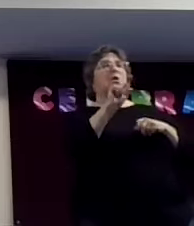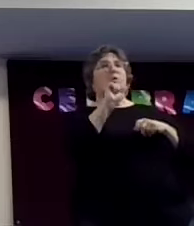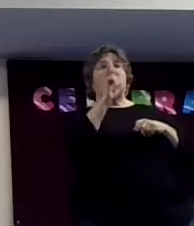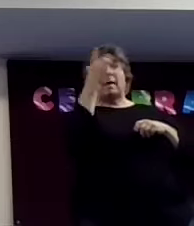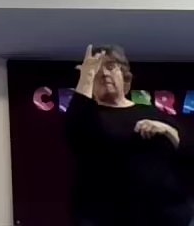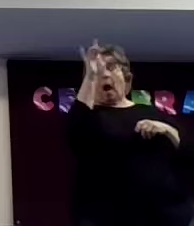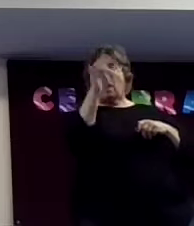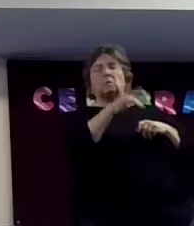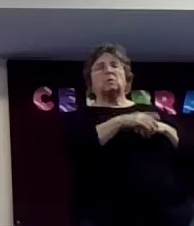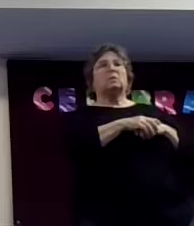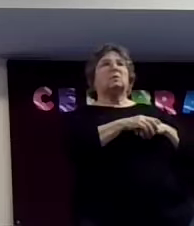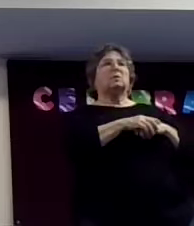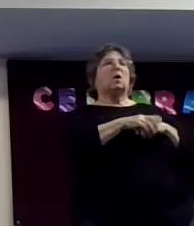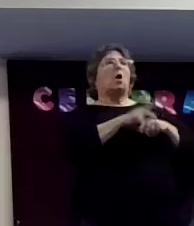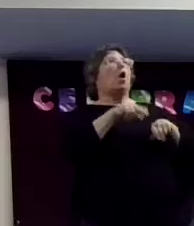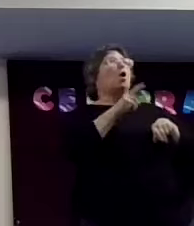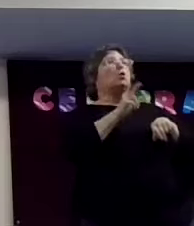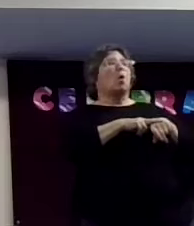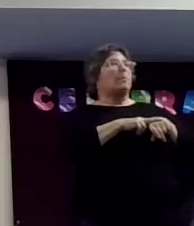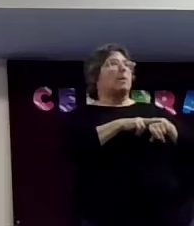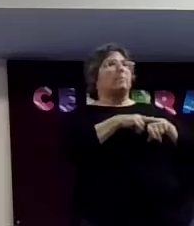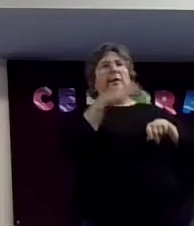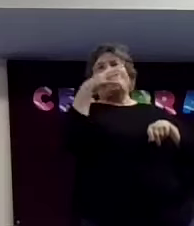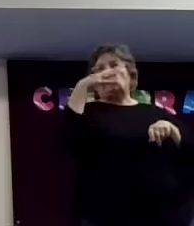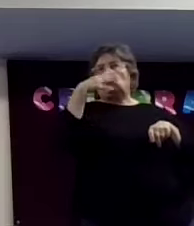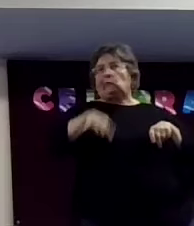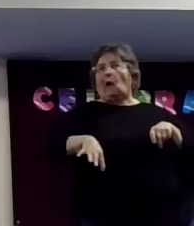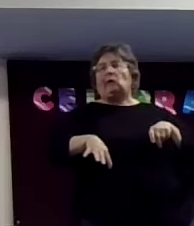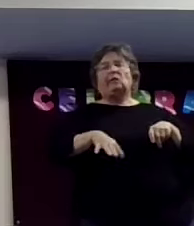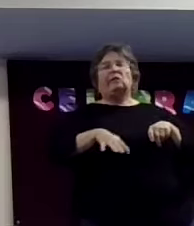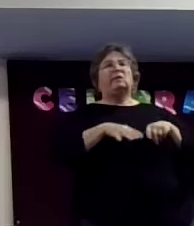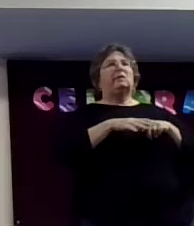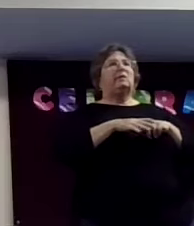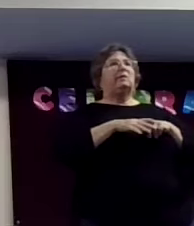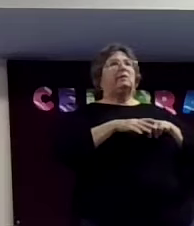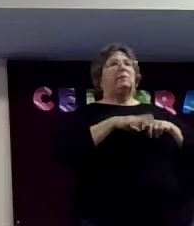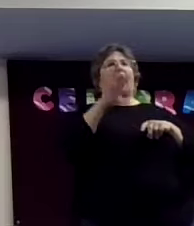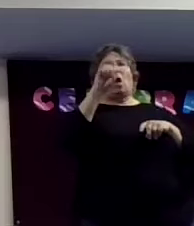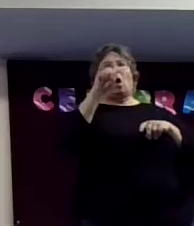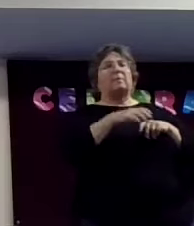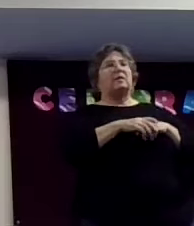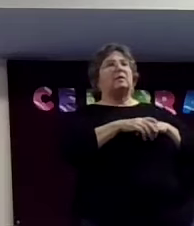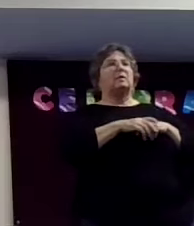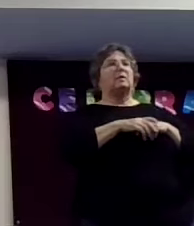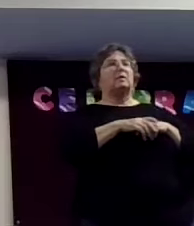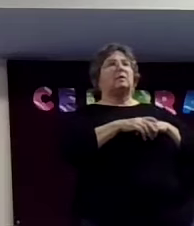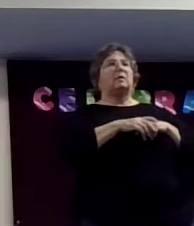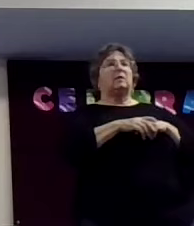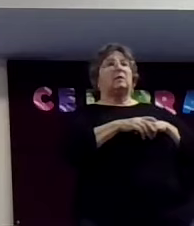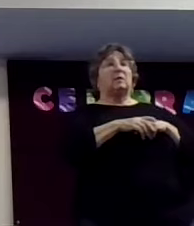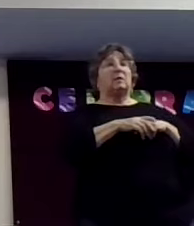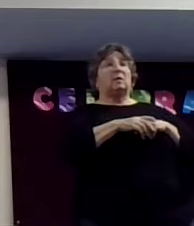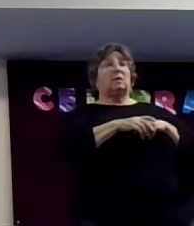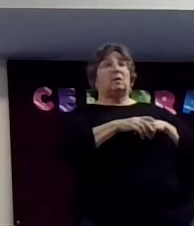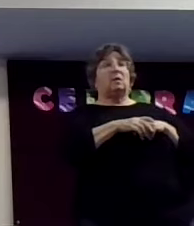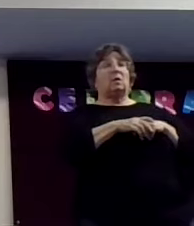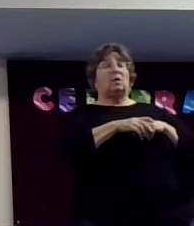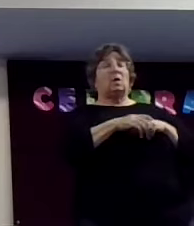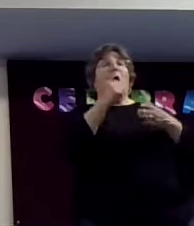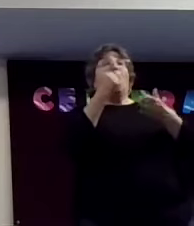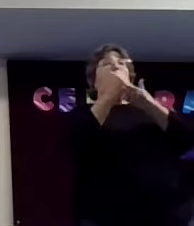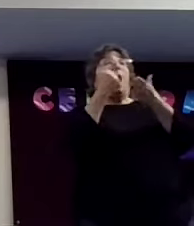really smart that normally would have been shunned by companies that would help us get to